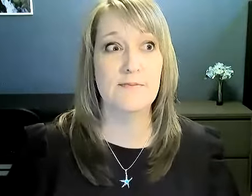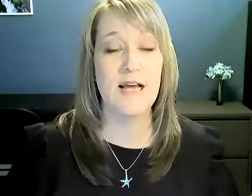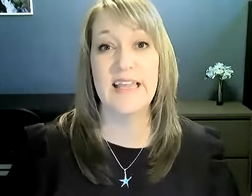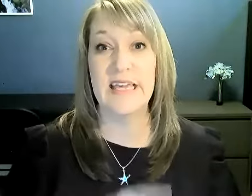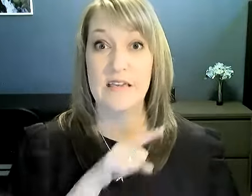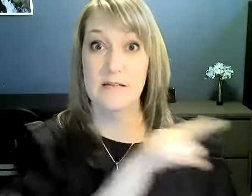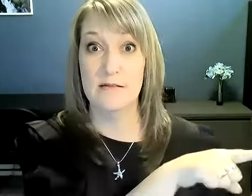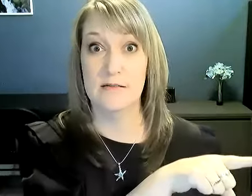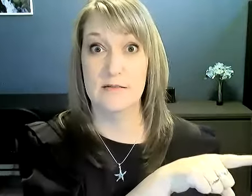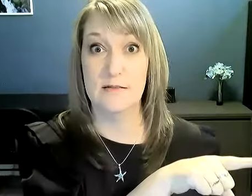I like her,